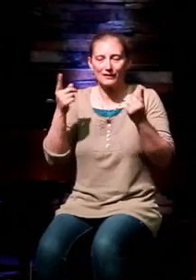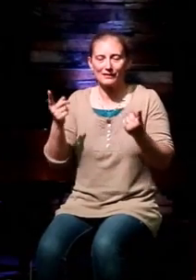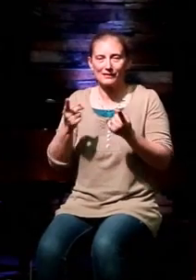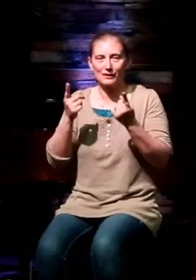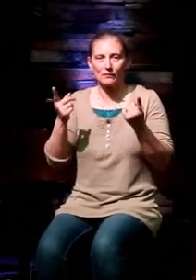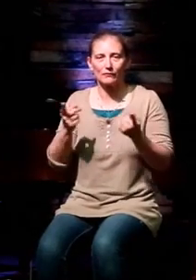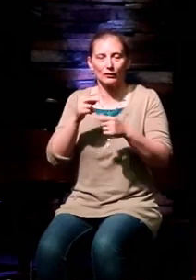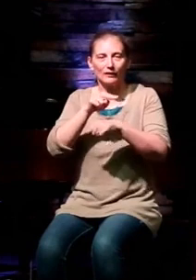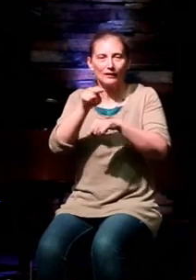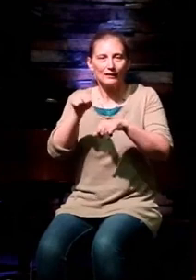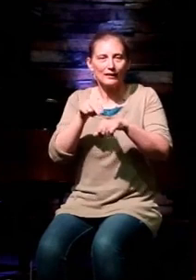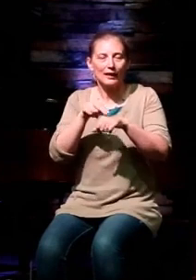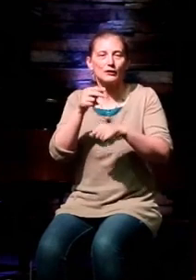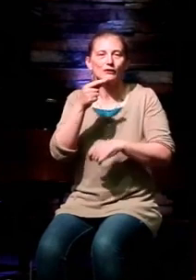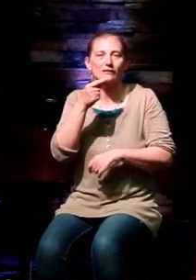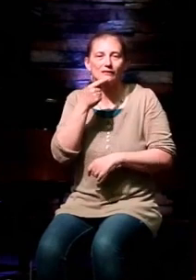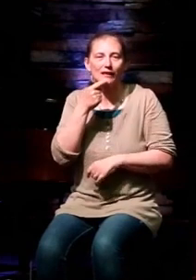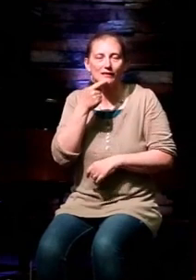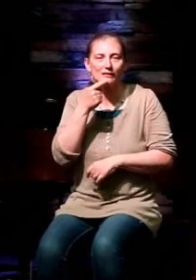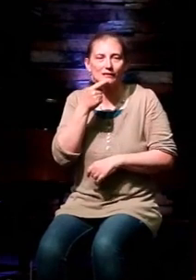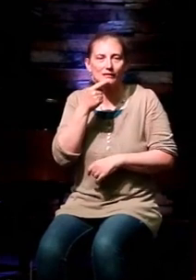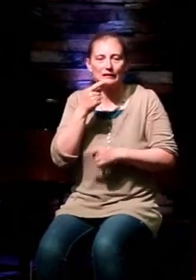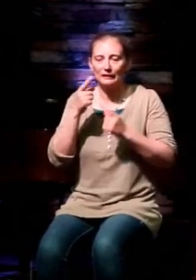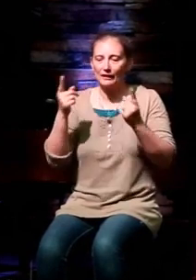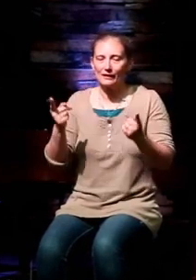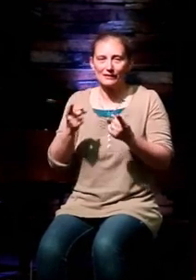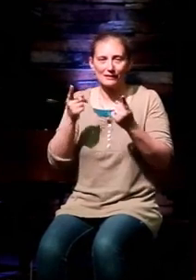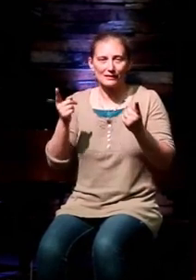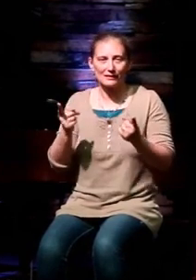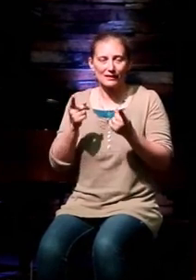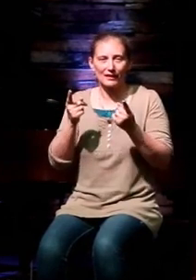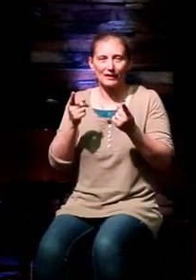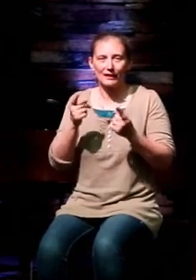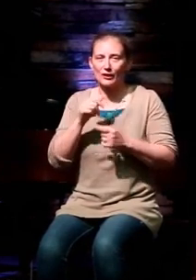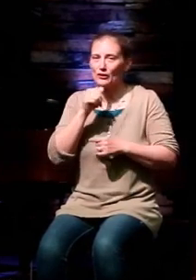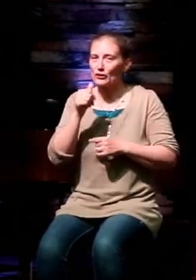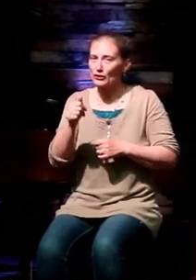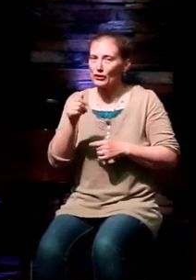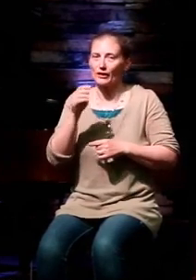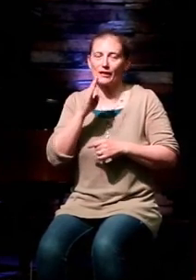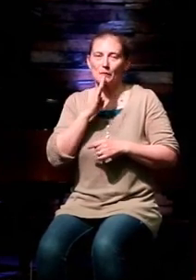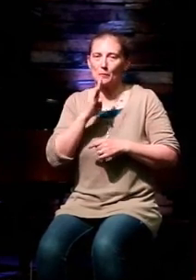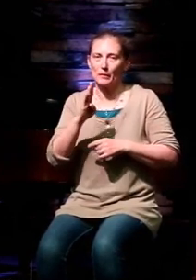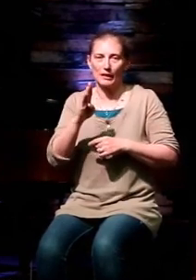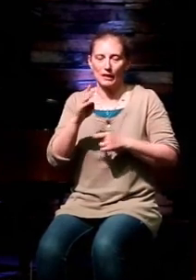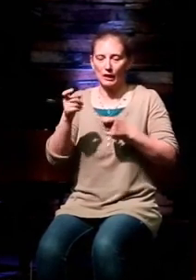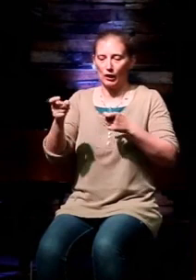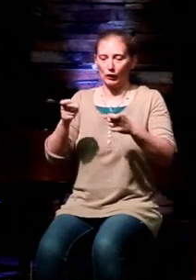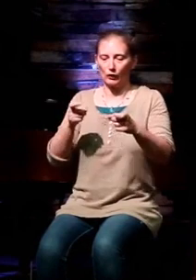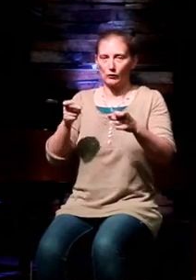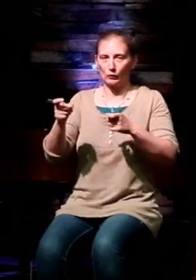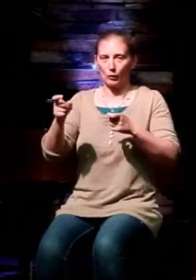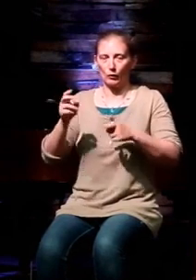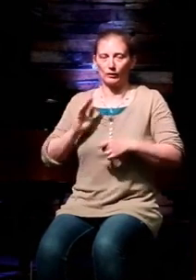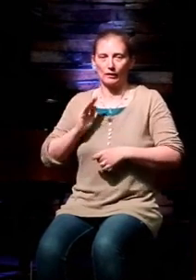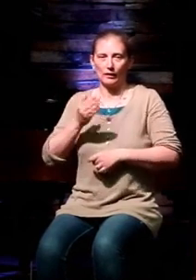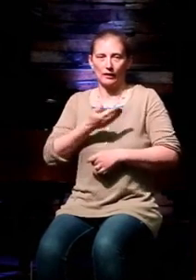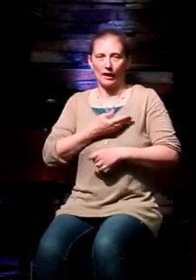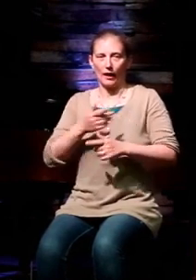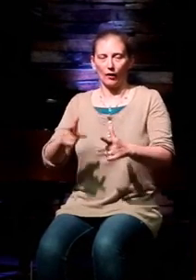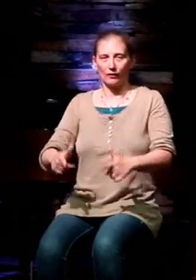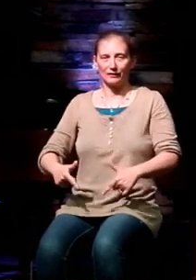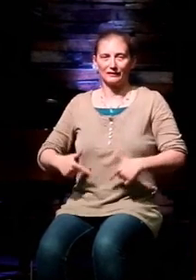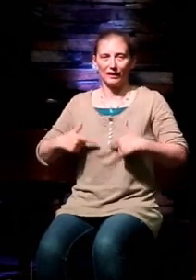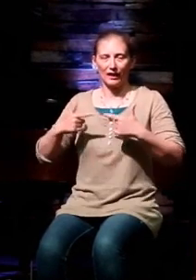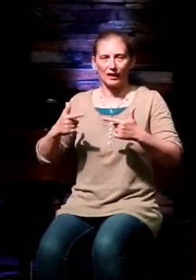sin really has no place in our lives as followers of Christ. It shouldn't be controlling our lives, I'll put it this way. Paul's phrasing